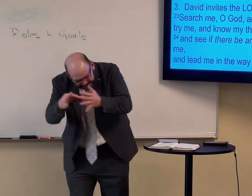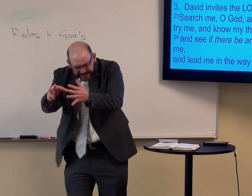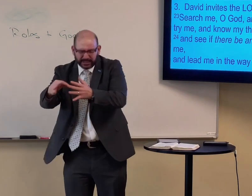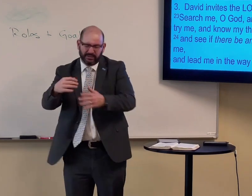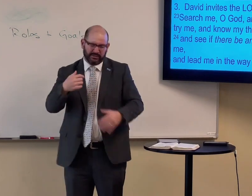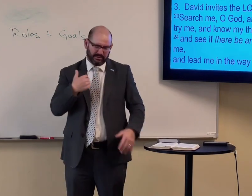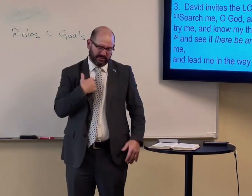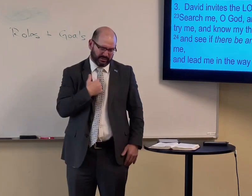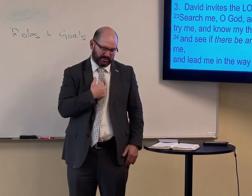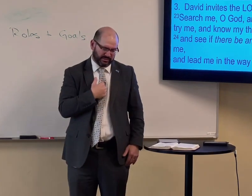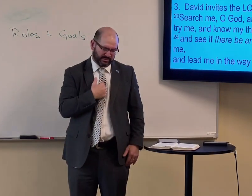Lead us.